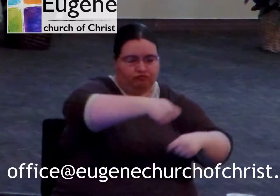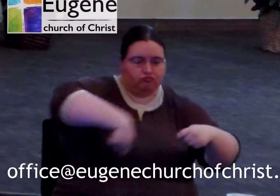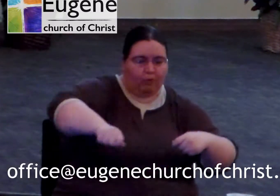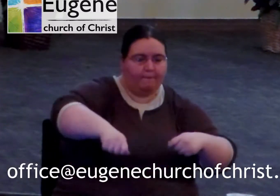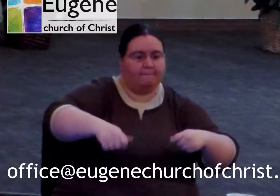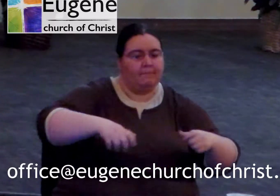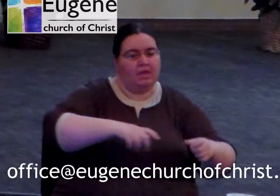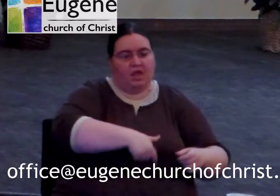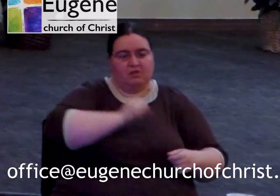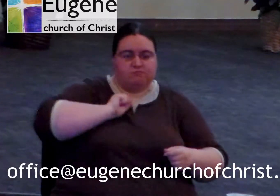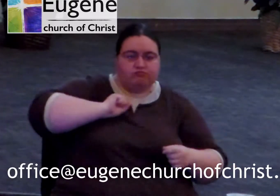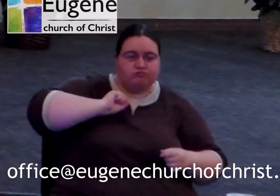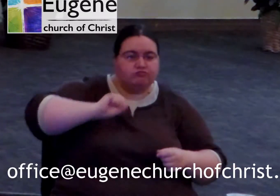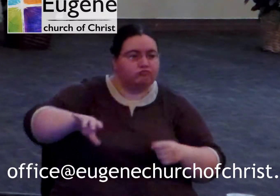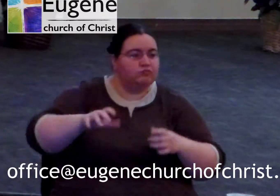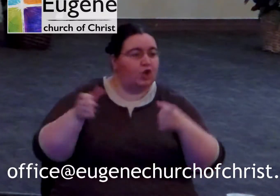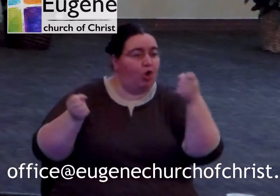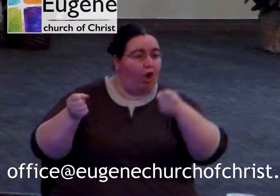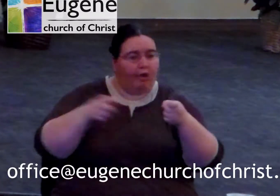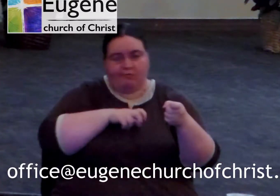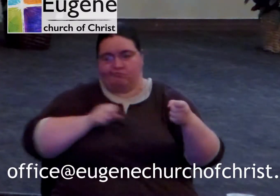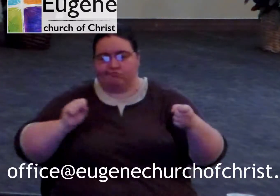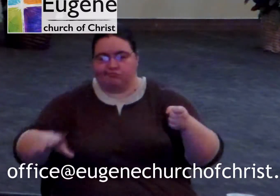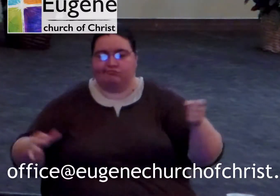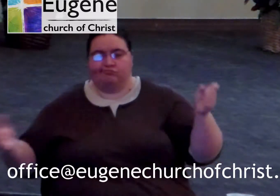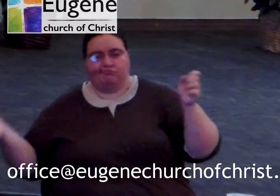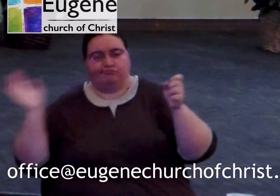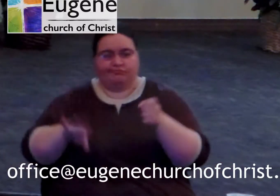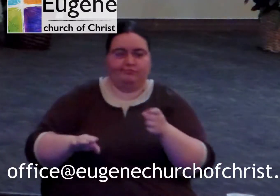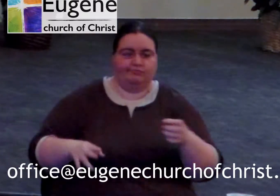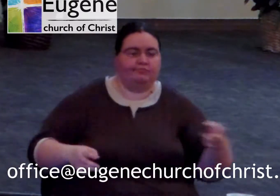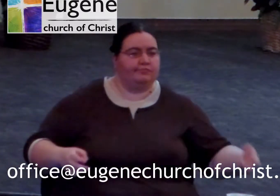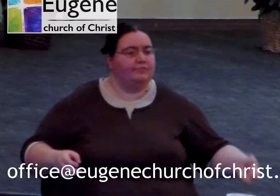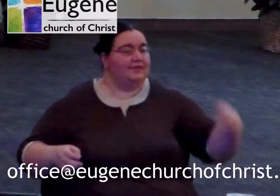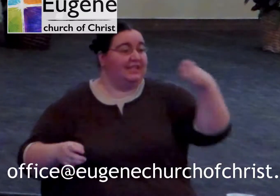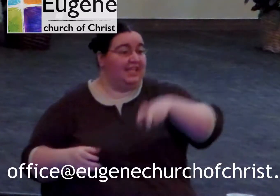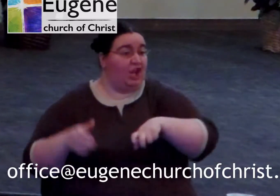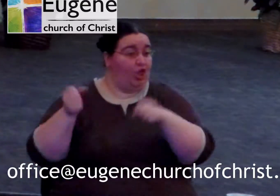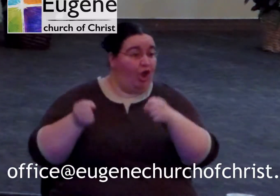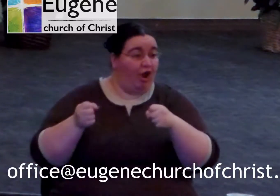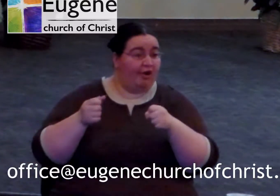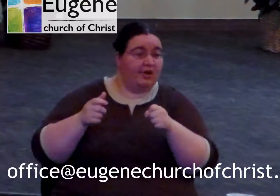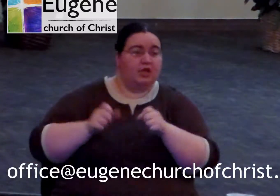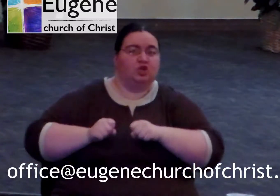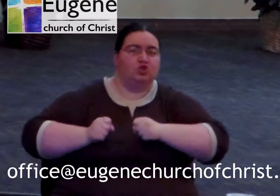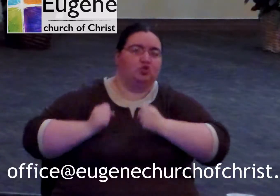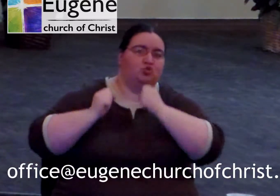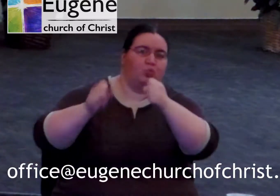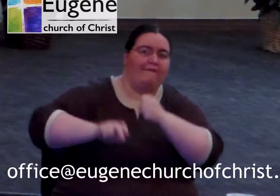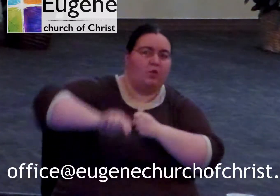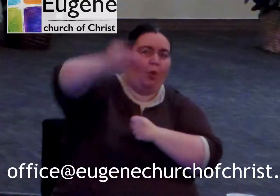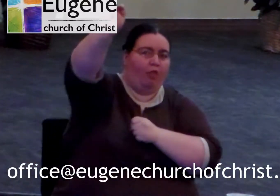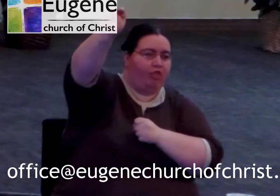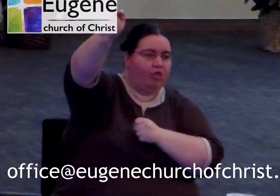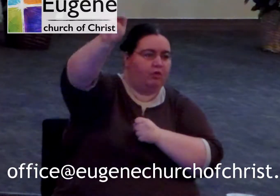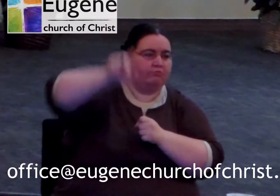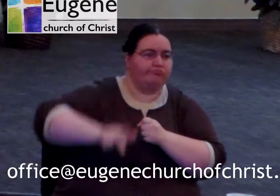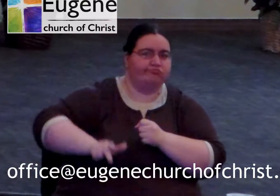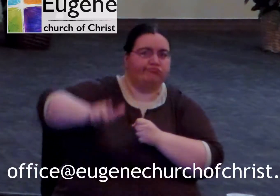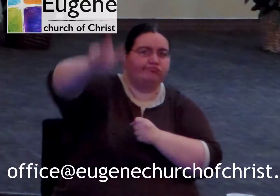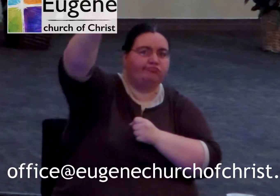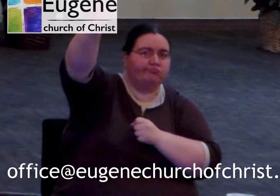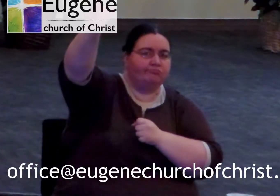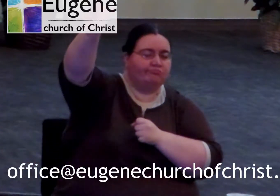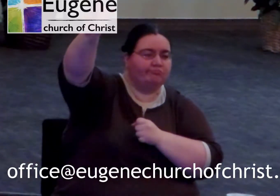up. And I think there's none of us that intend to do some of the things we end up doing that lead to failure, but that was where our direction